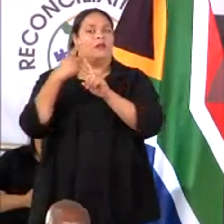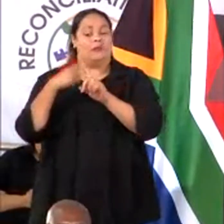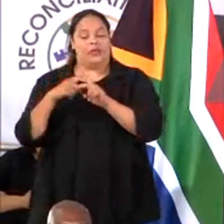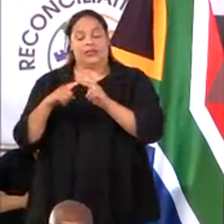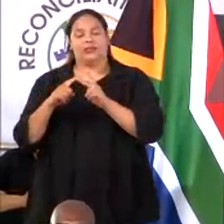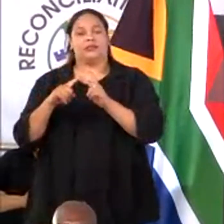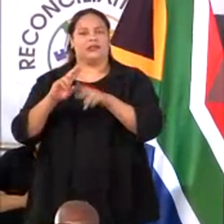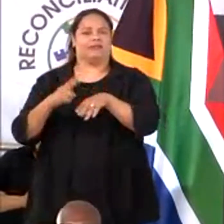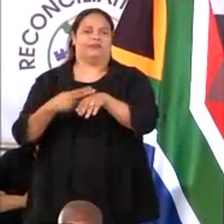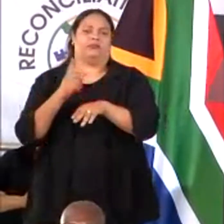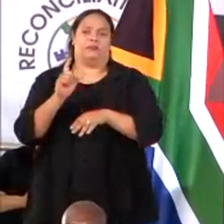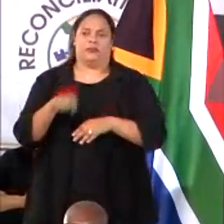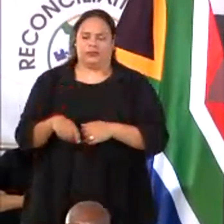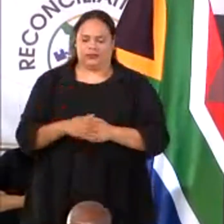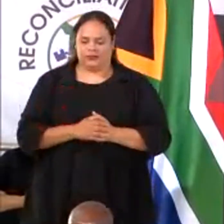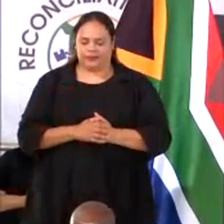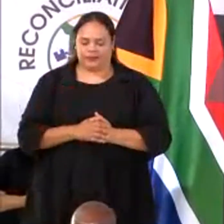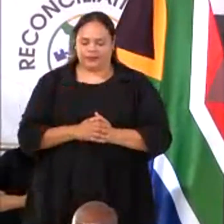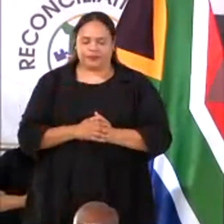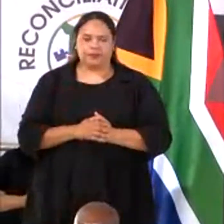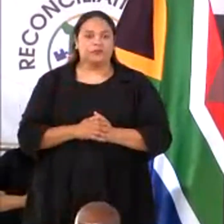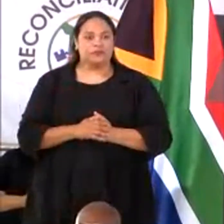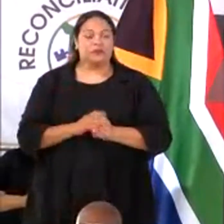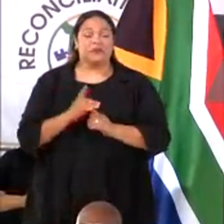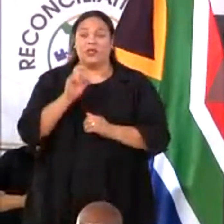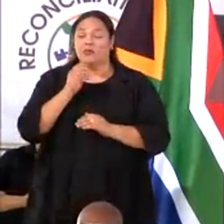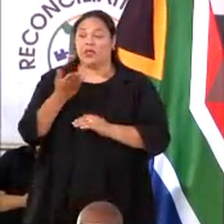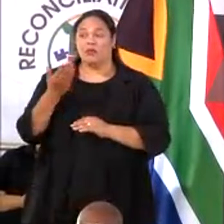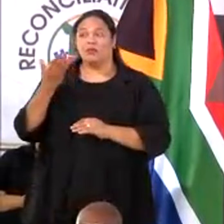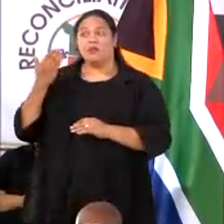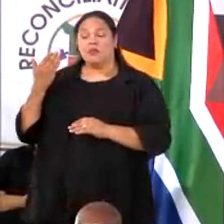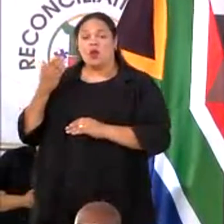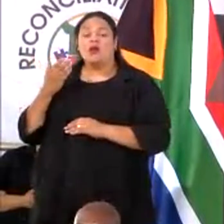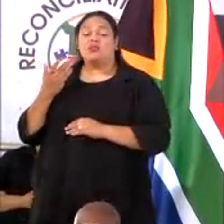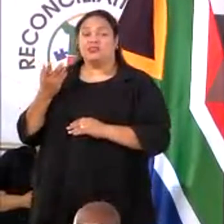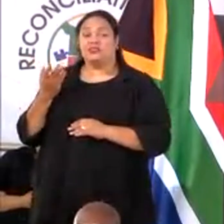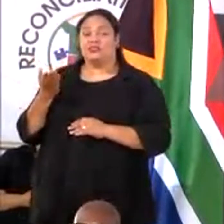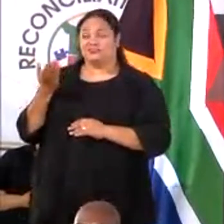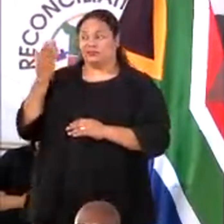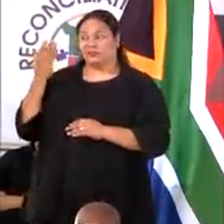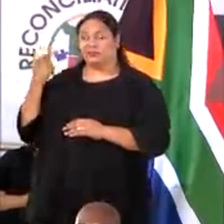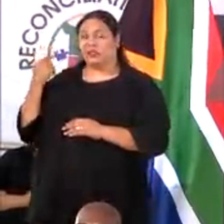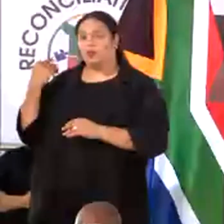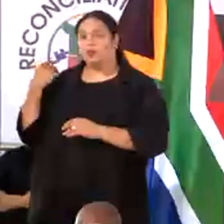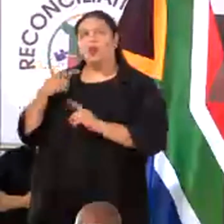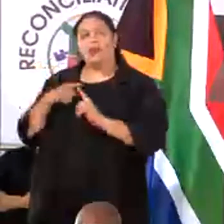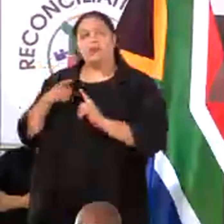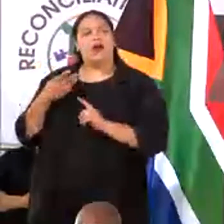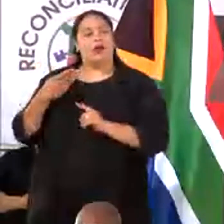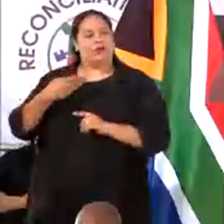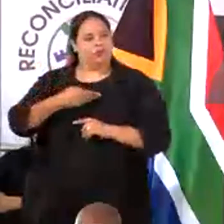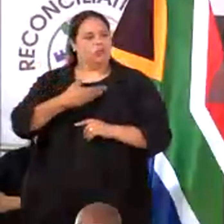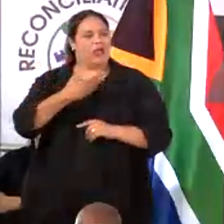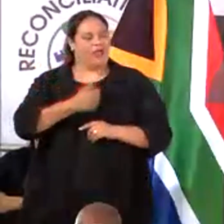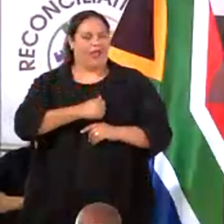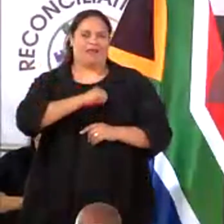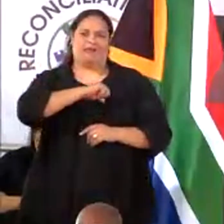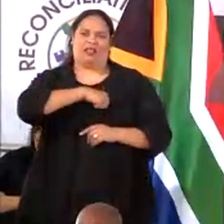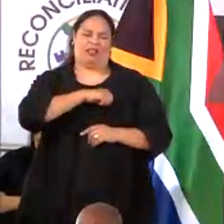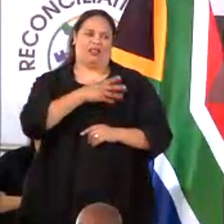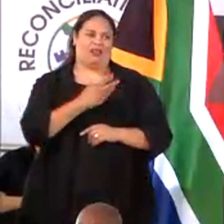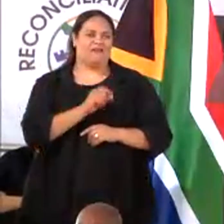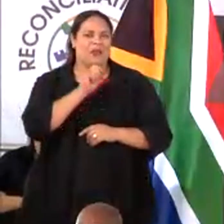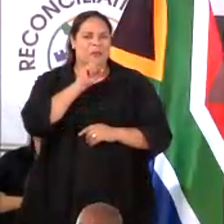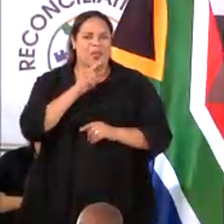as healing. The past may be behind us, but we are left with the wounds that